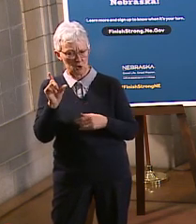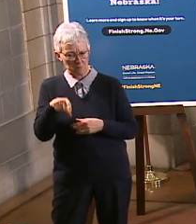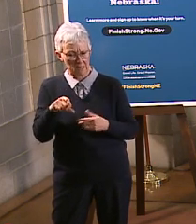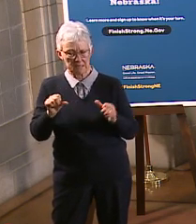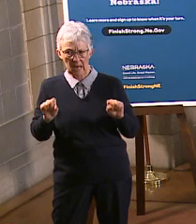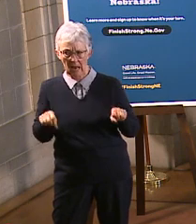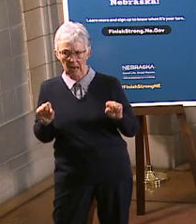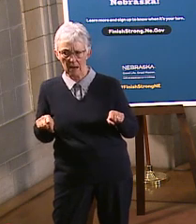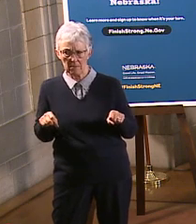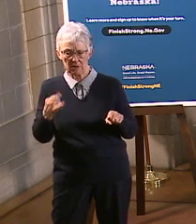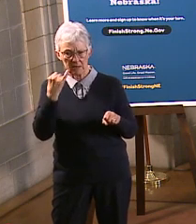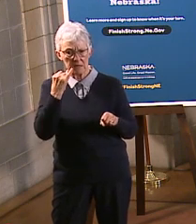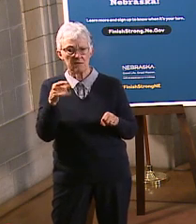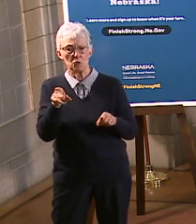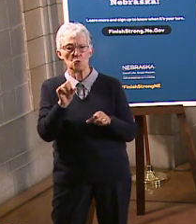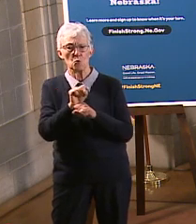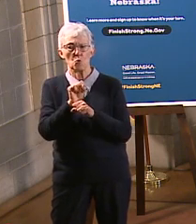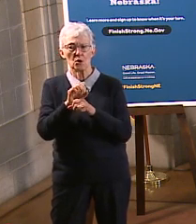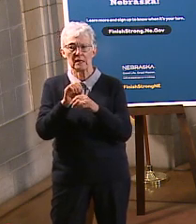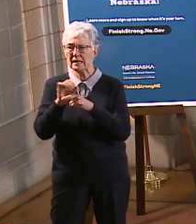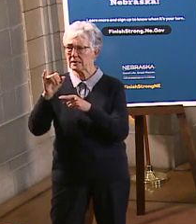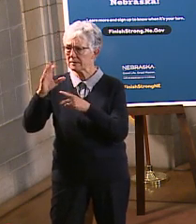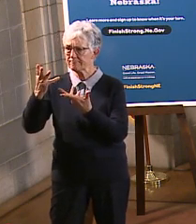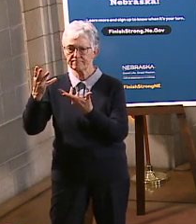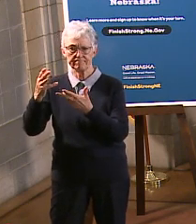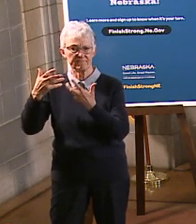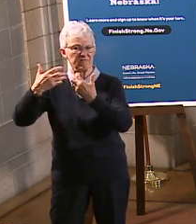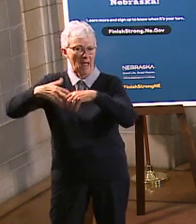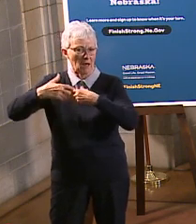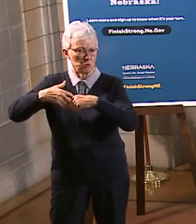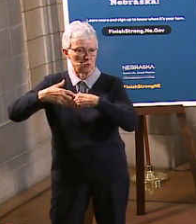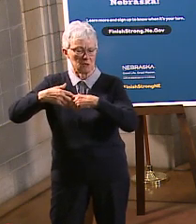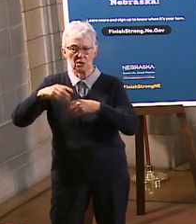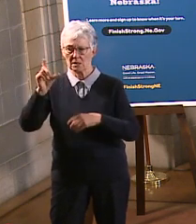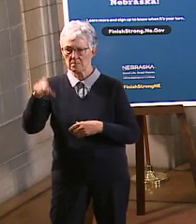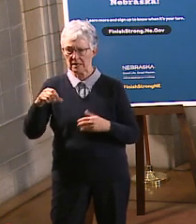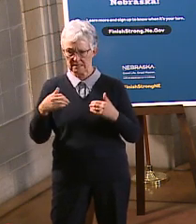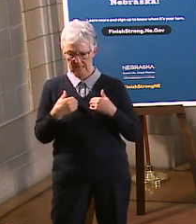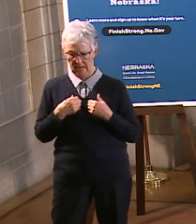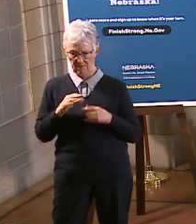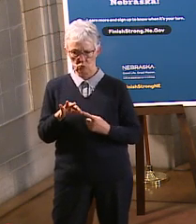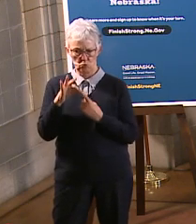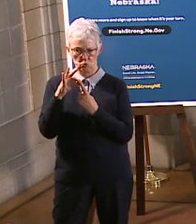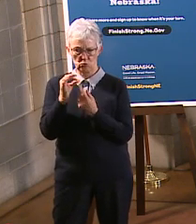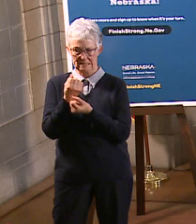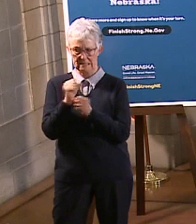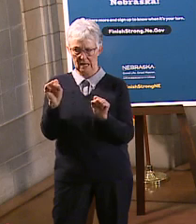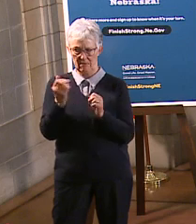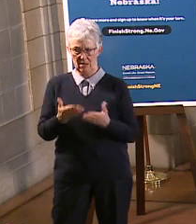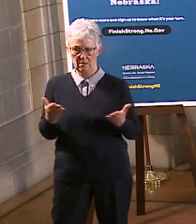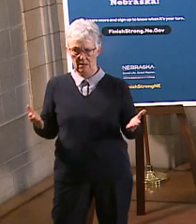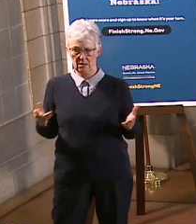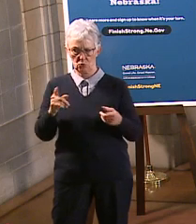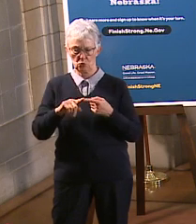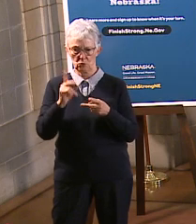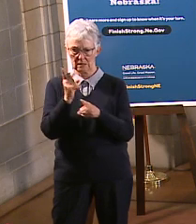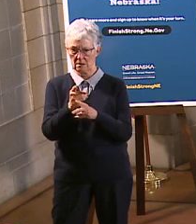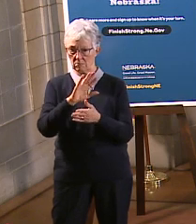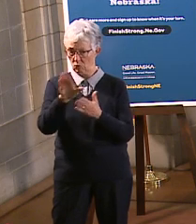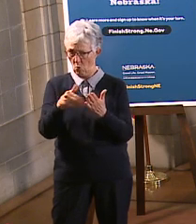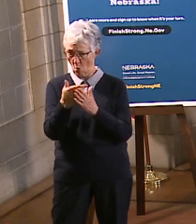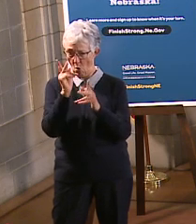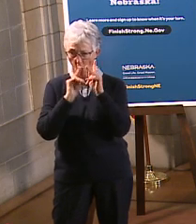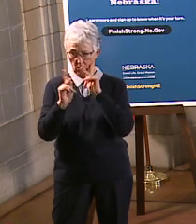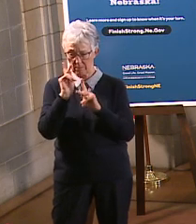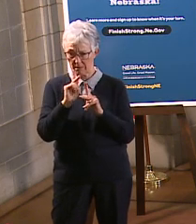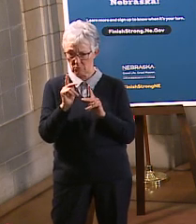to, if you're in an industrial setting, for example, be able to prescribe certain safety things to be able to make sure everybody stays safe. So those are